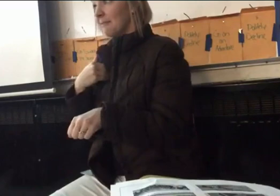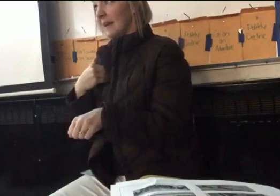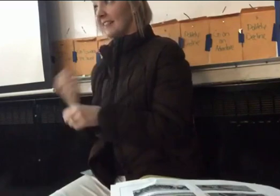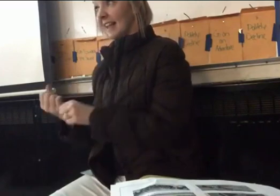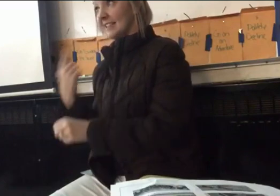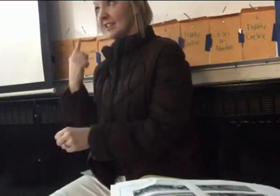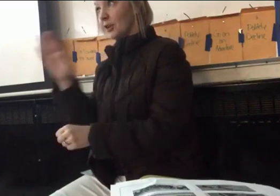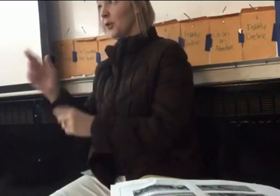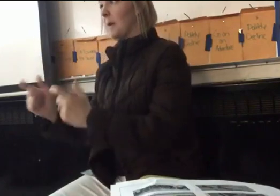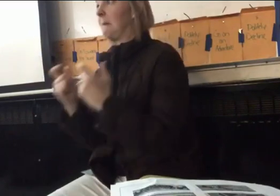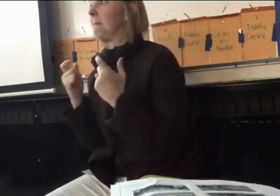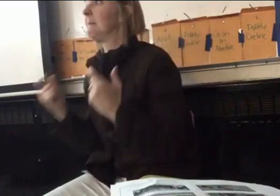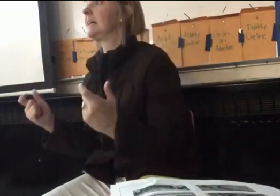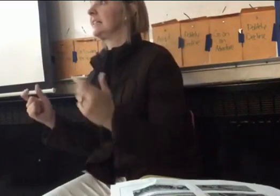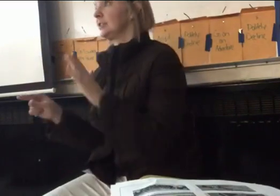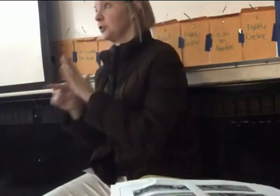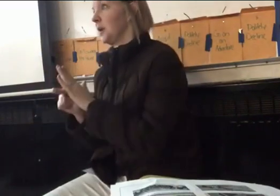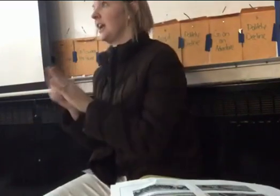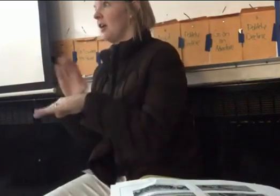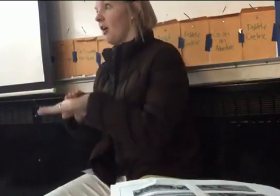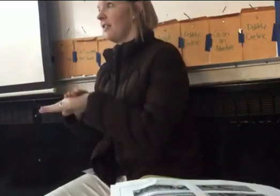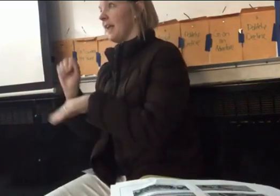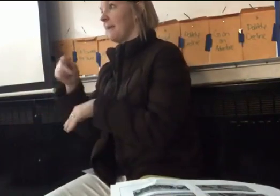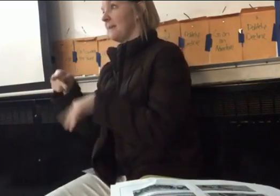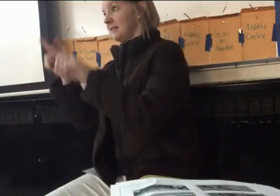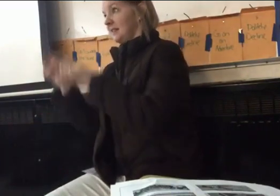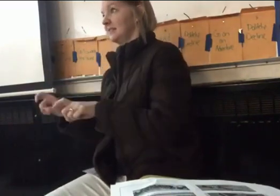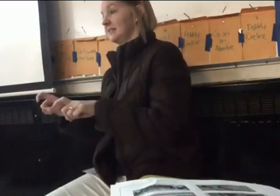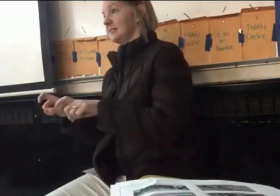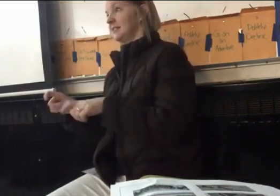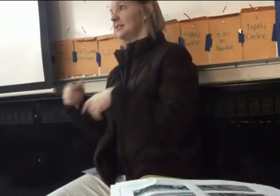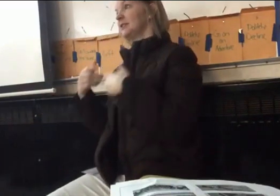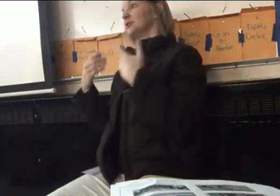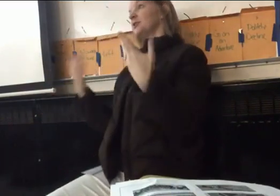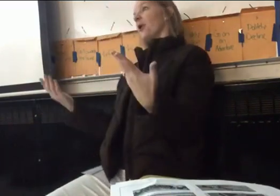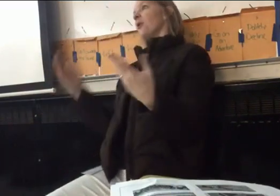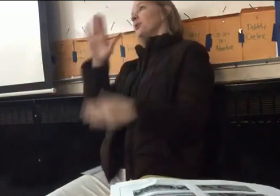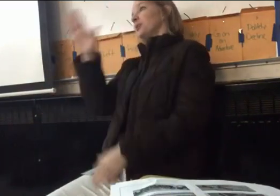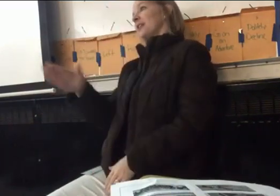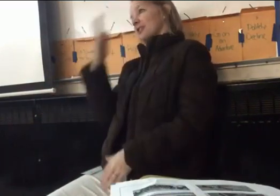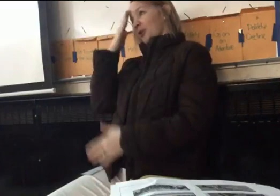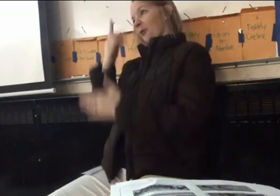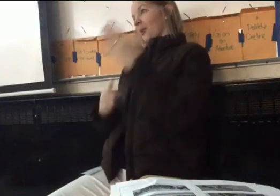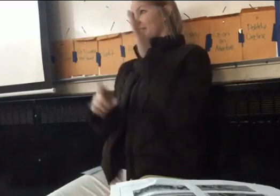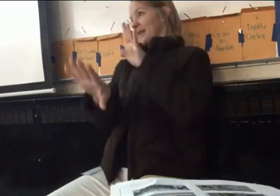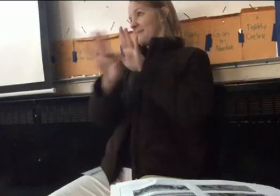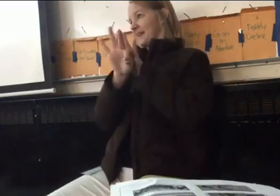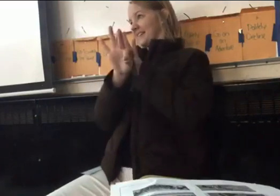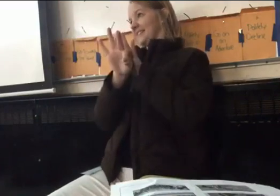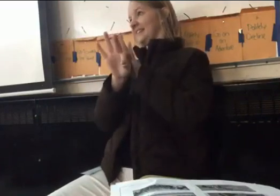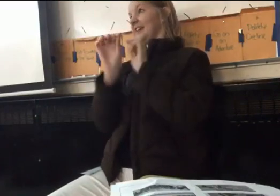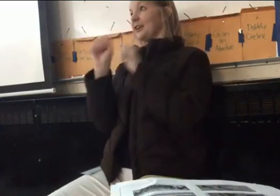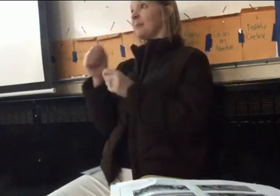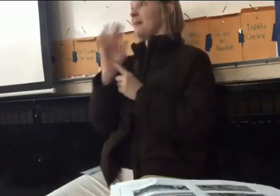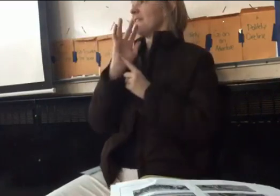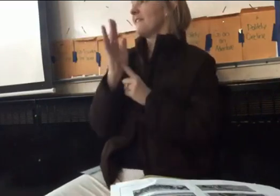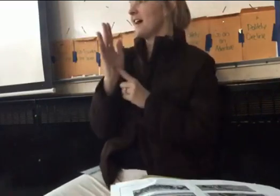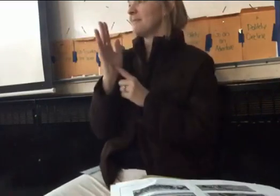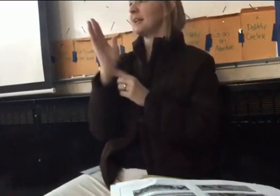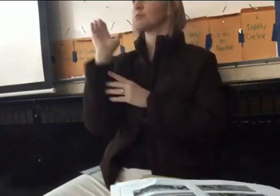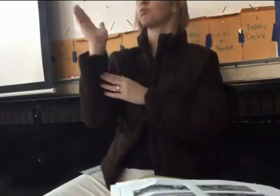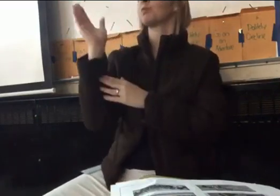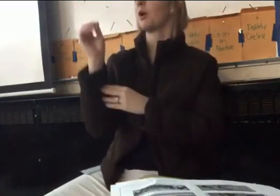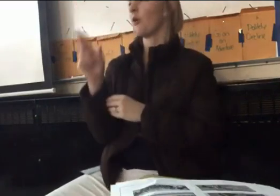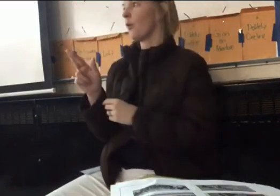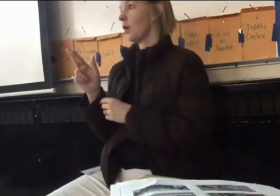your biggest grade on the entire AP exam. So you never know what's going to be on the AP exam. It could be a 5-minute thing. It could be